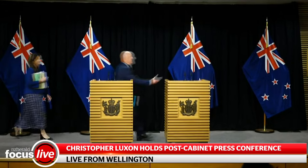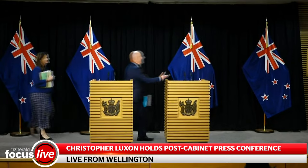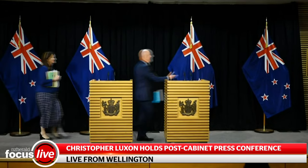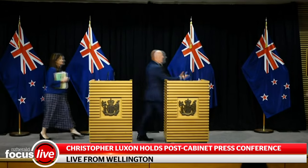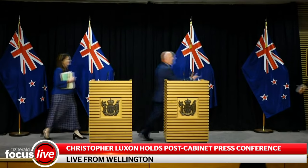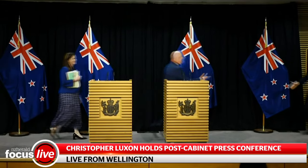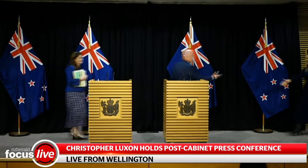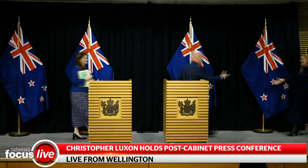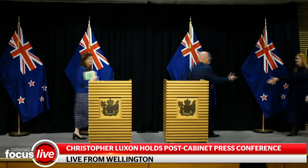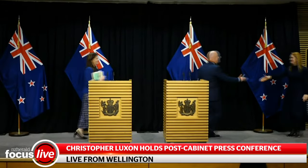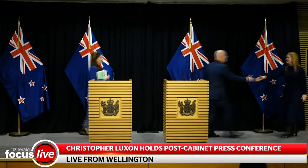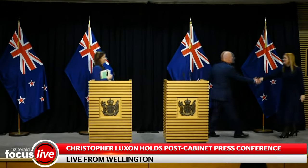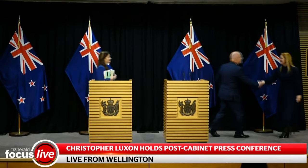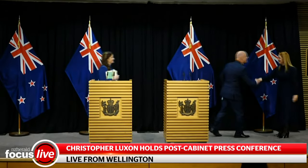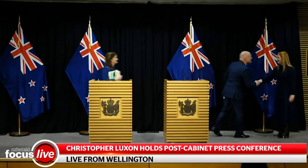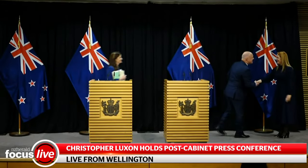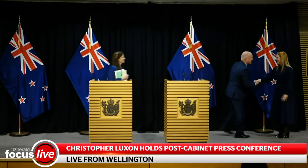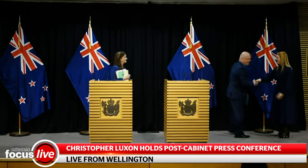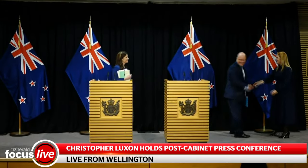see you.